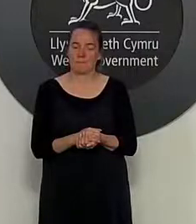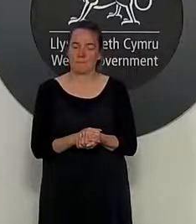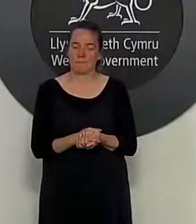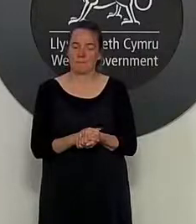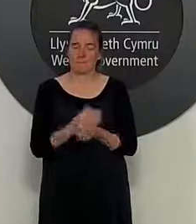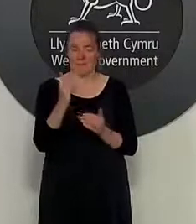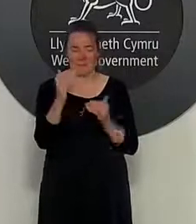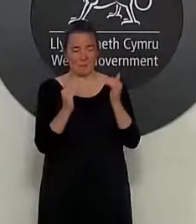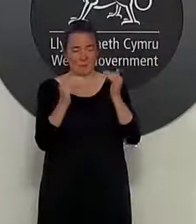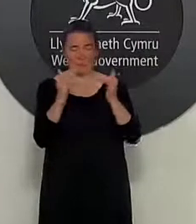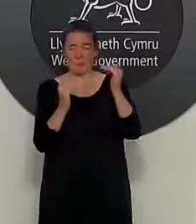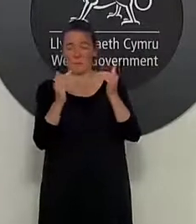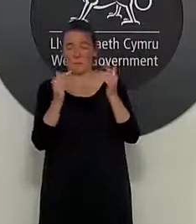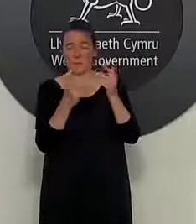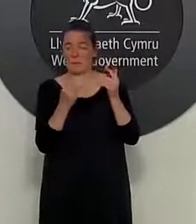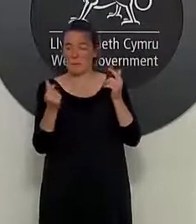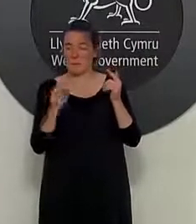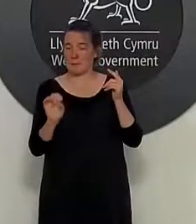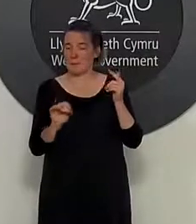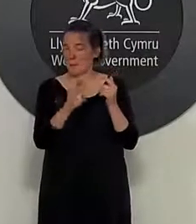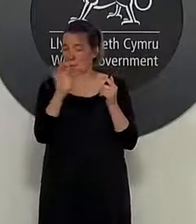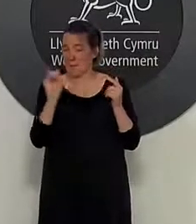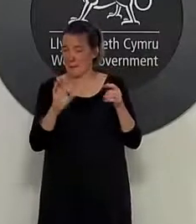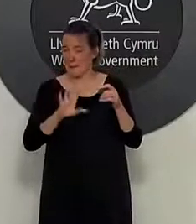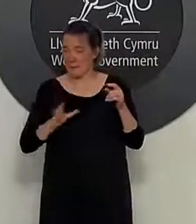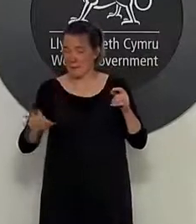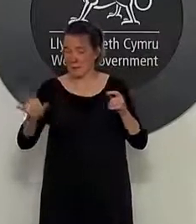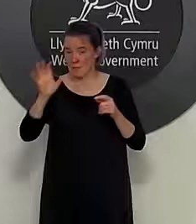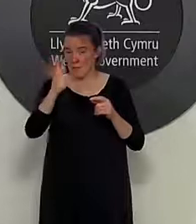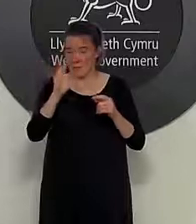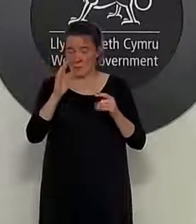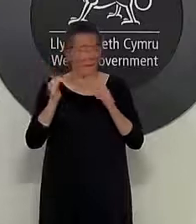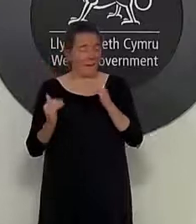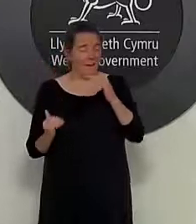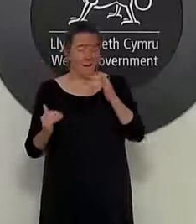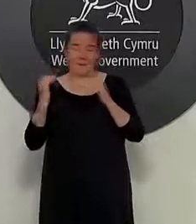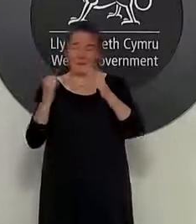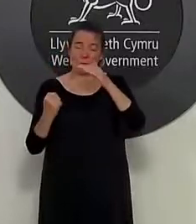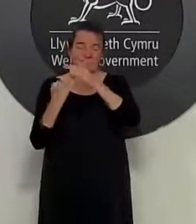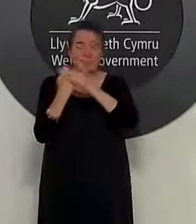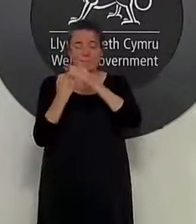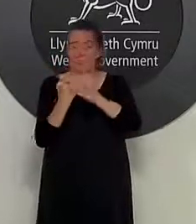that are, amongst the highest levels